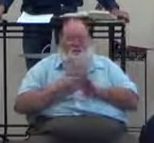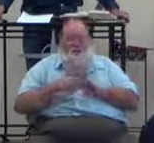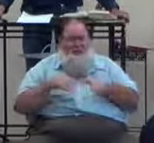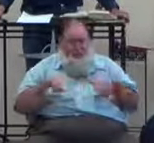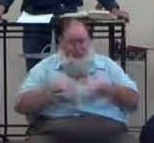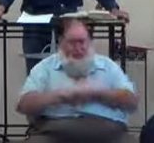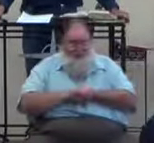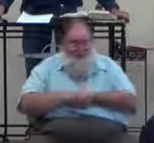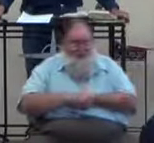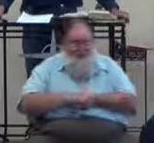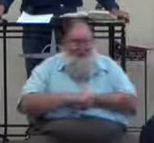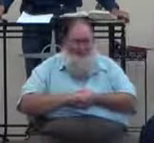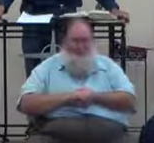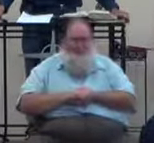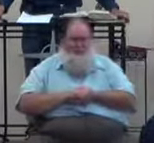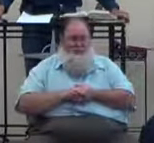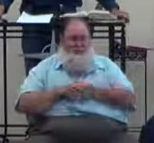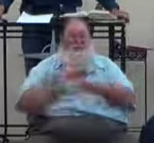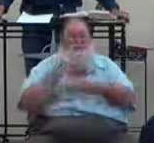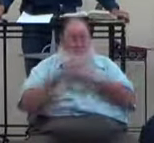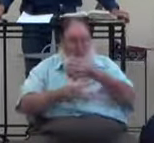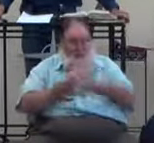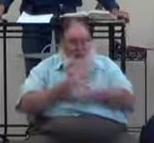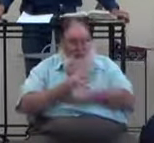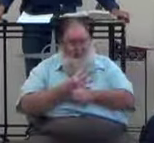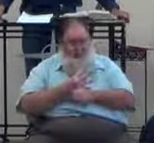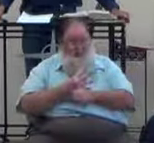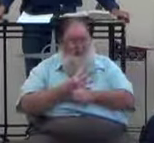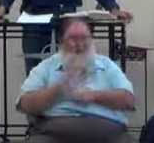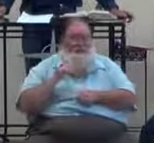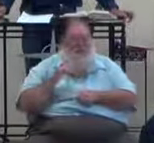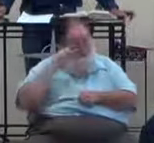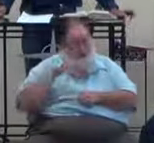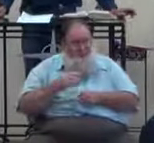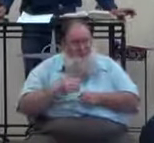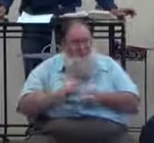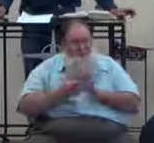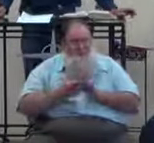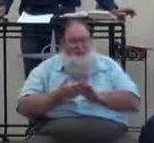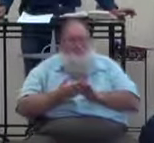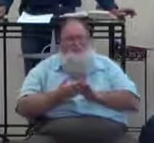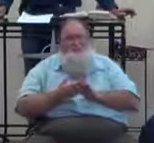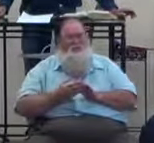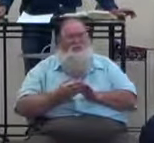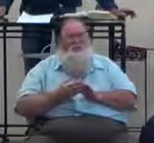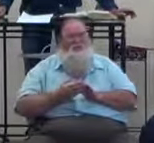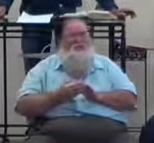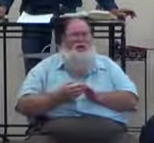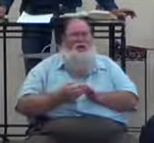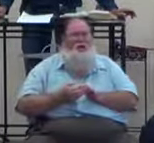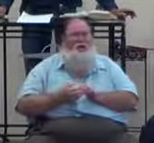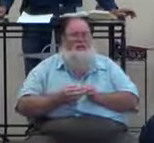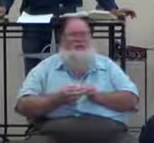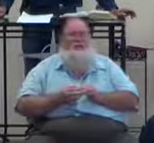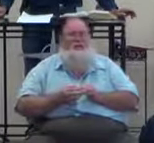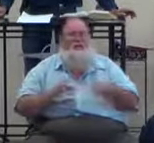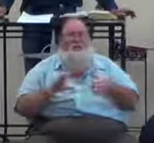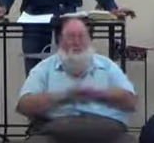4 years it's taken for them all to get married. And I had 2 other people come up to me this morning and ask me to marry